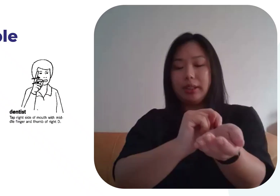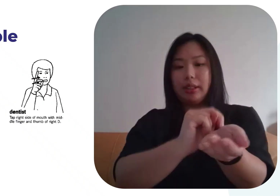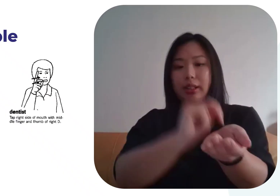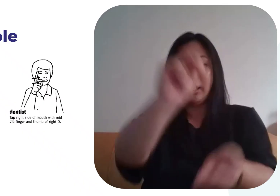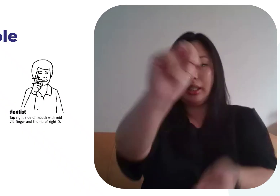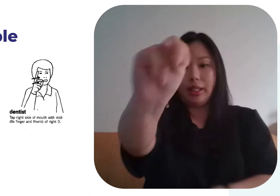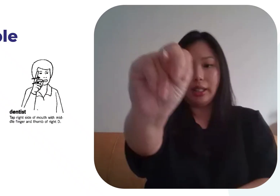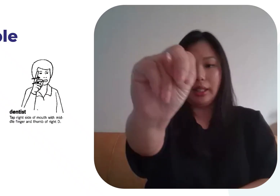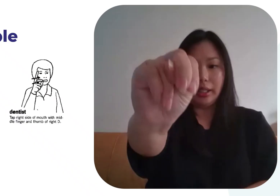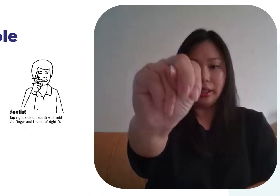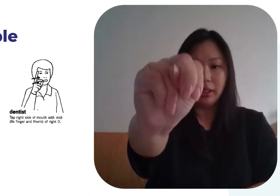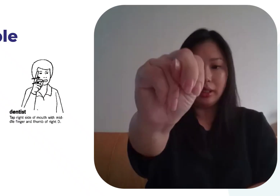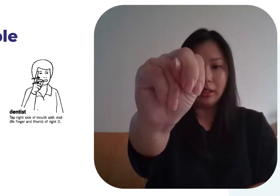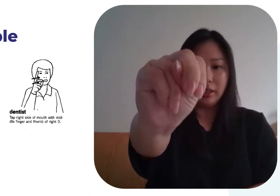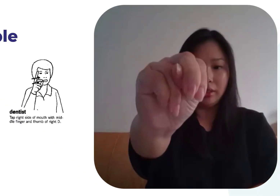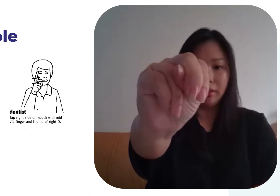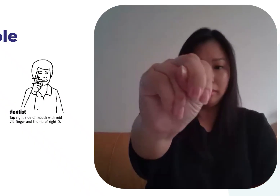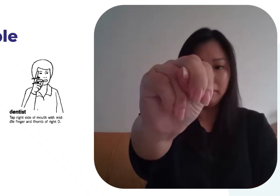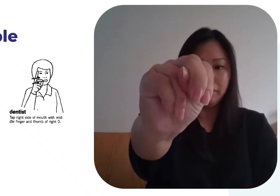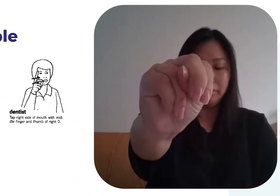pulse. N,